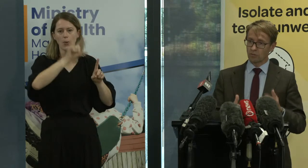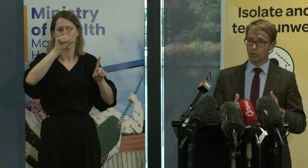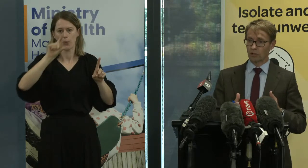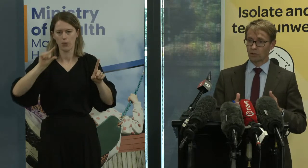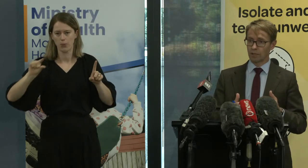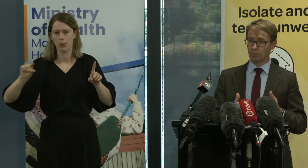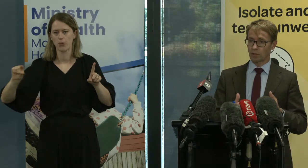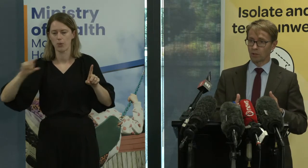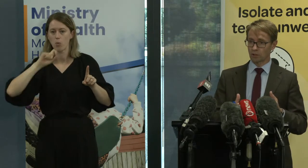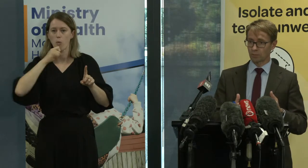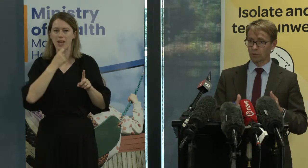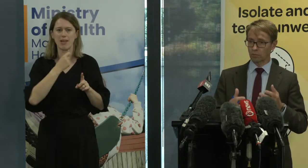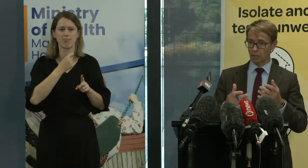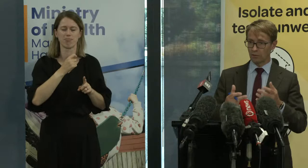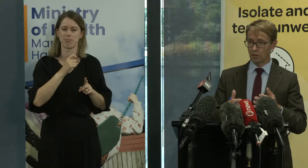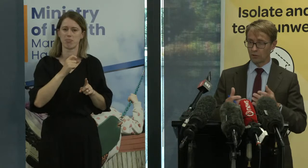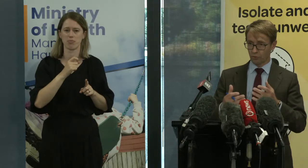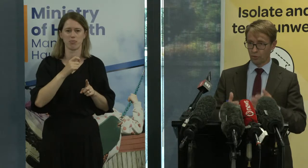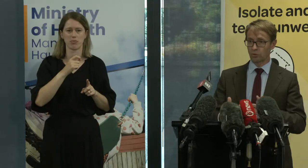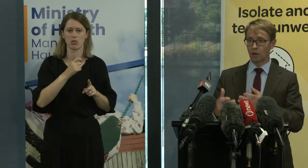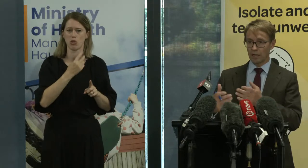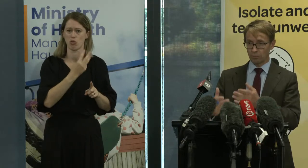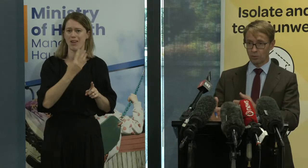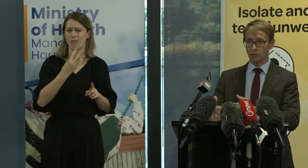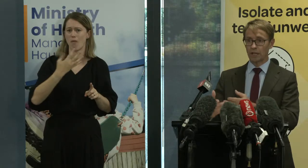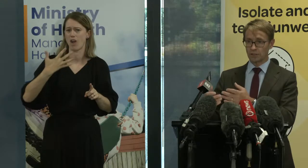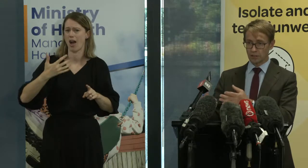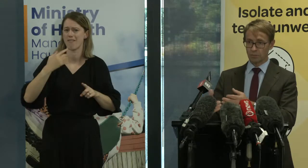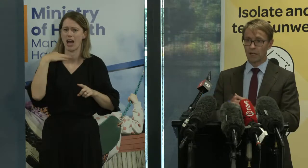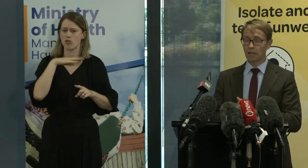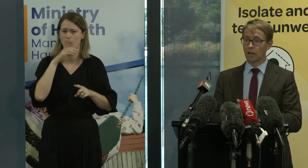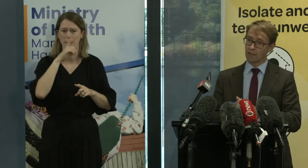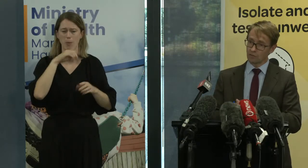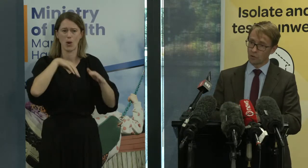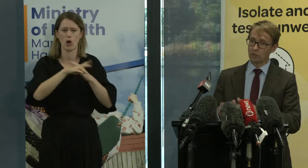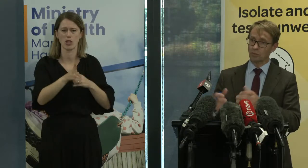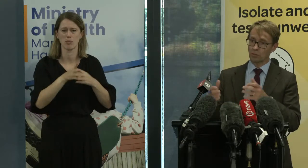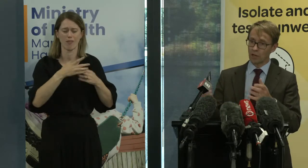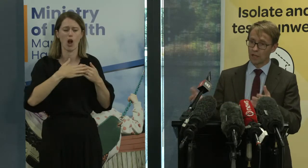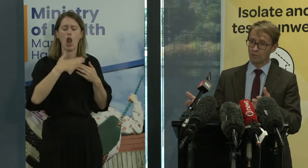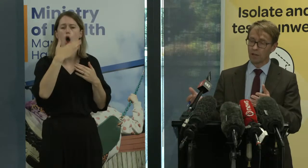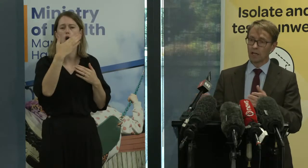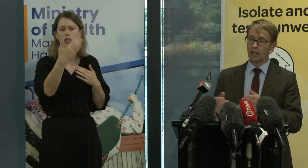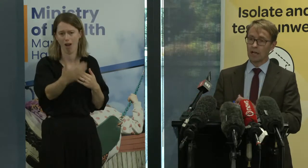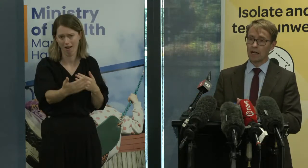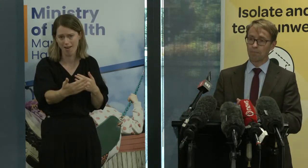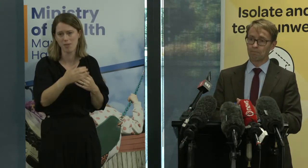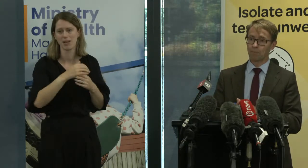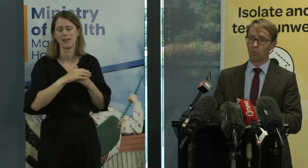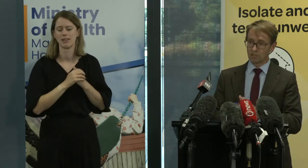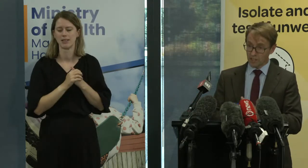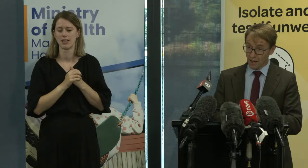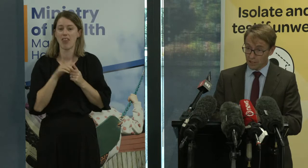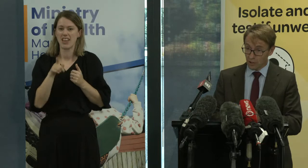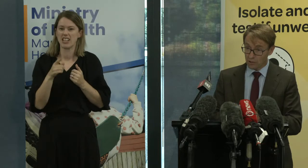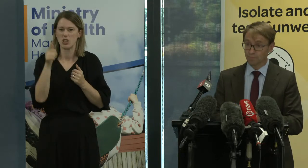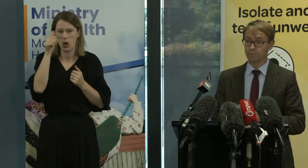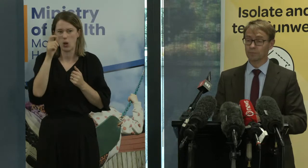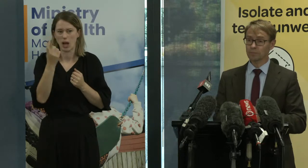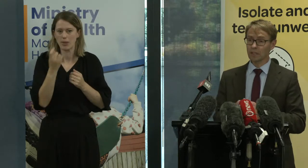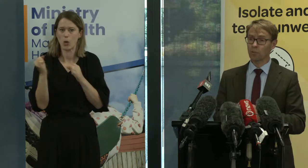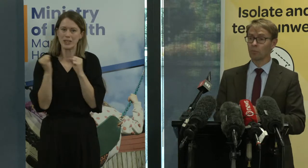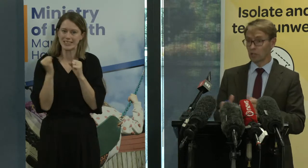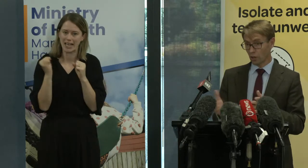have several hundred people in hospital through April and into May, and then of course we will have winter coming